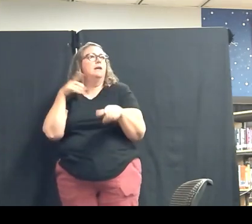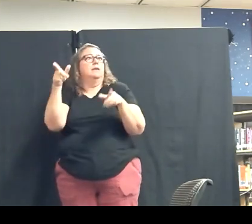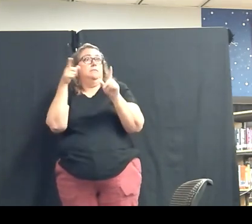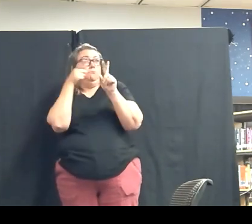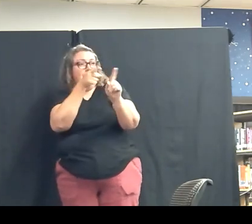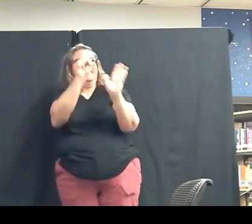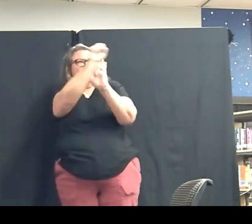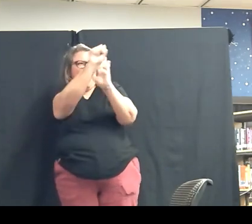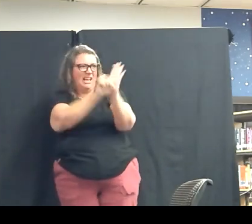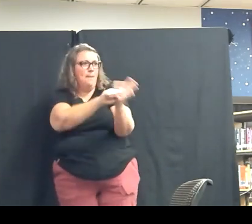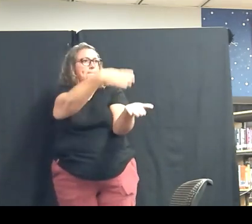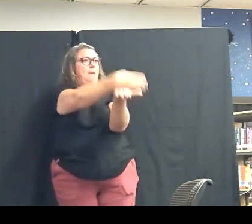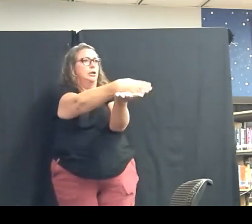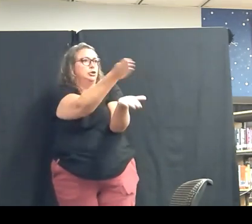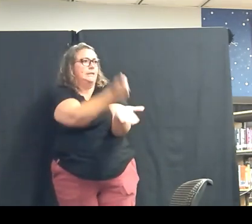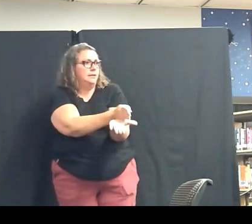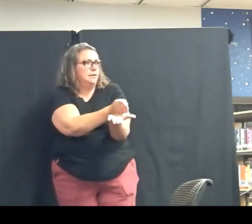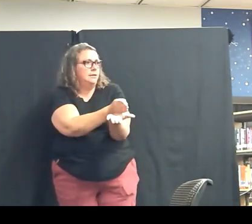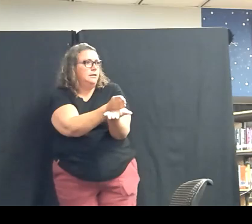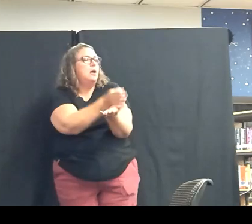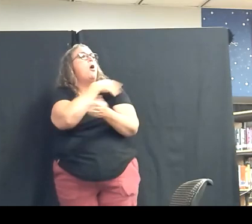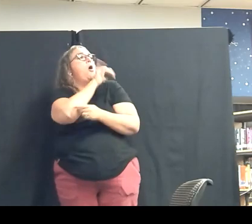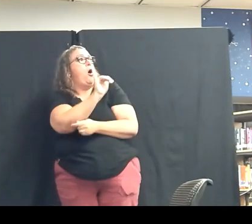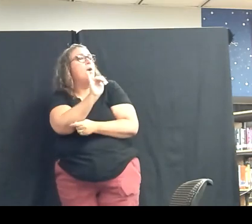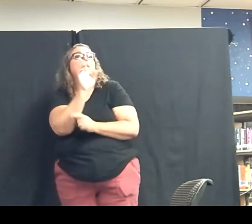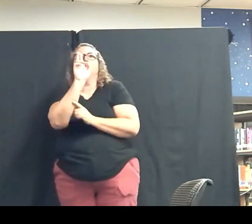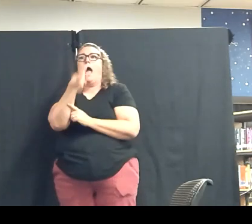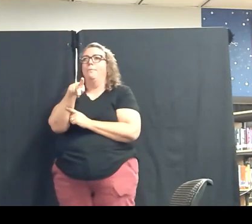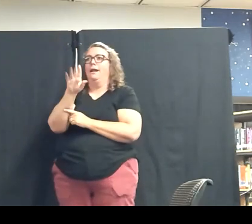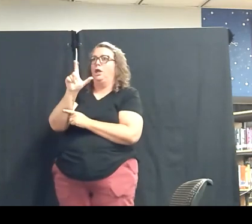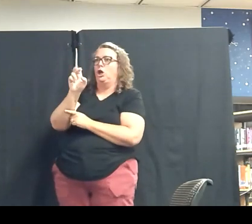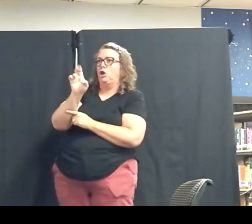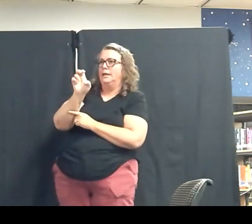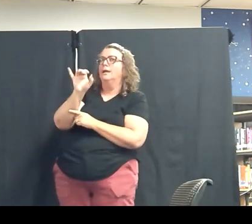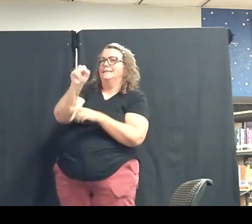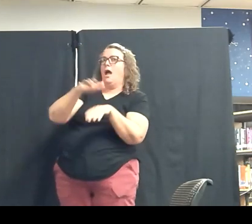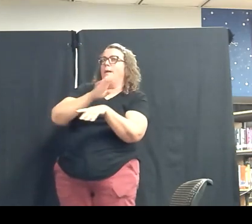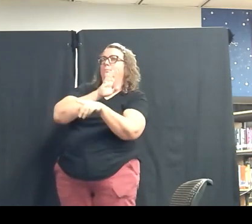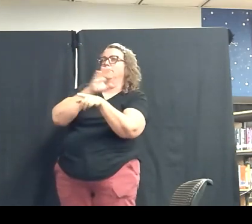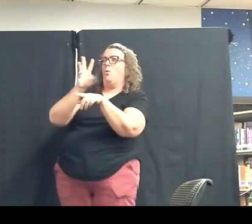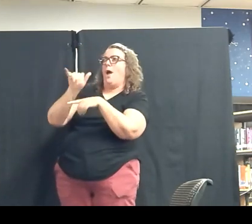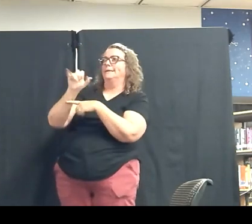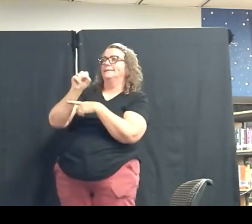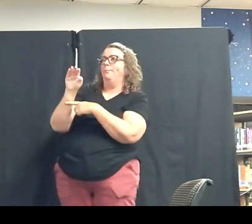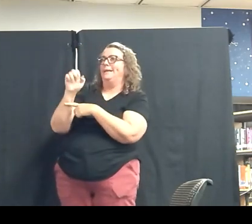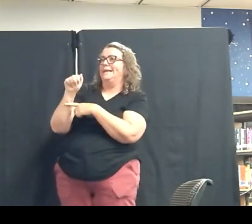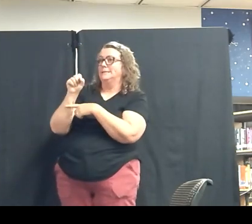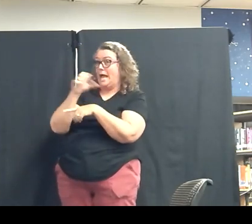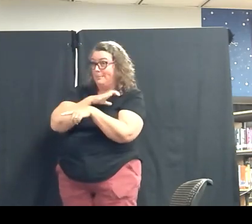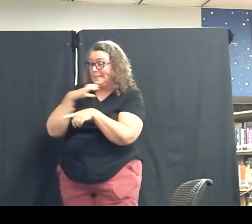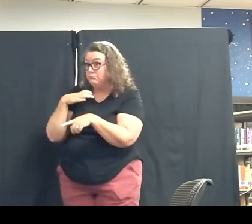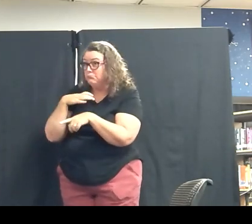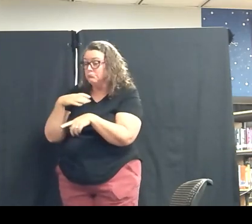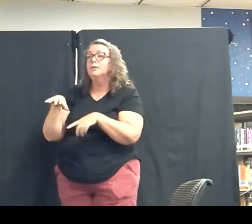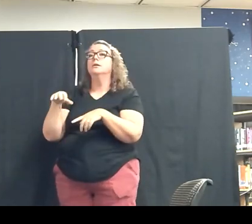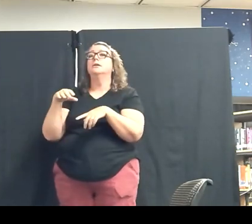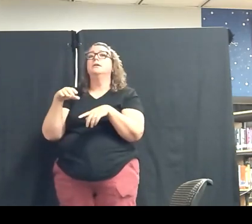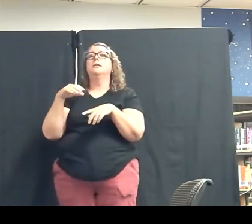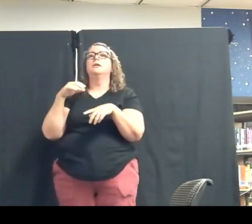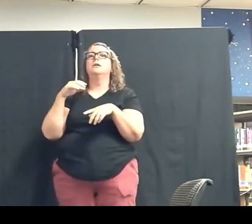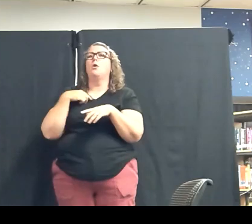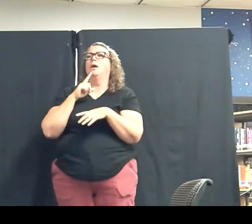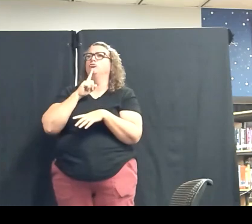necessarily always recognizes the power that they hold. They handle the state budget. So Representative Claire, I know he is specifically